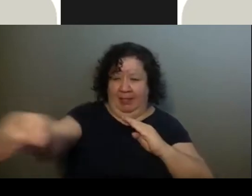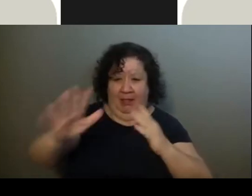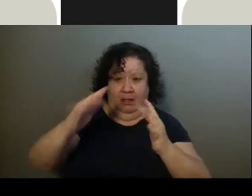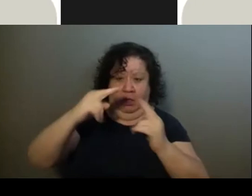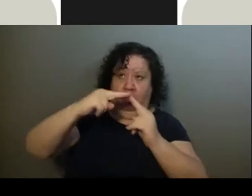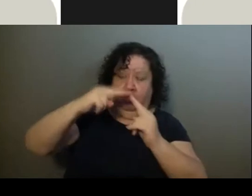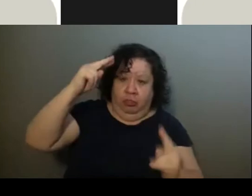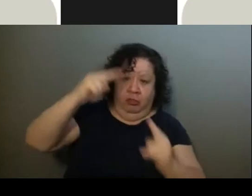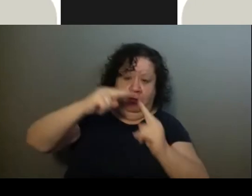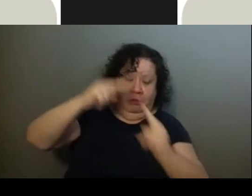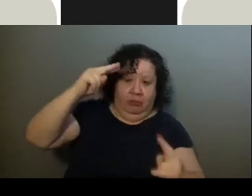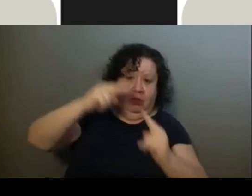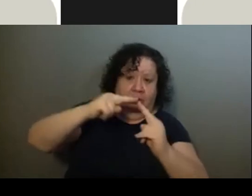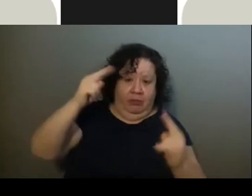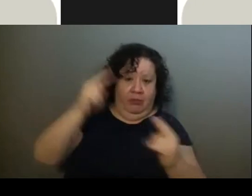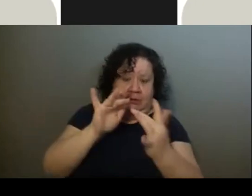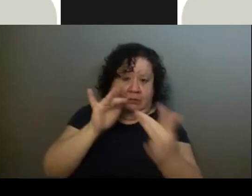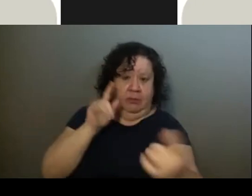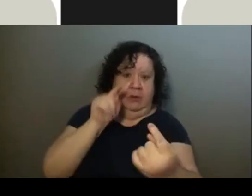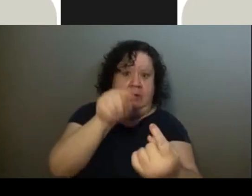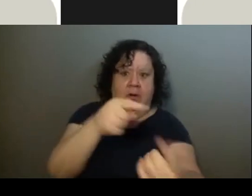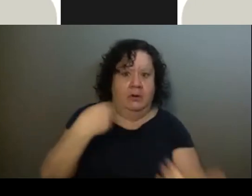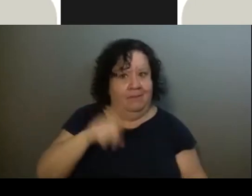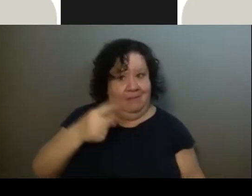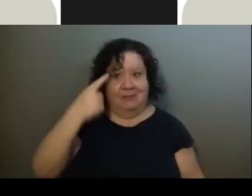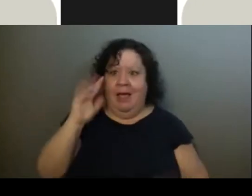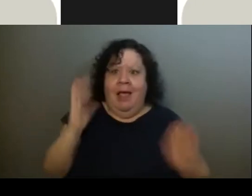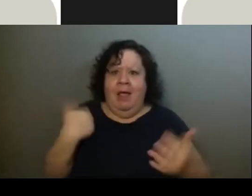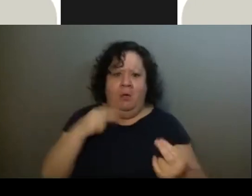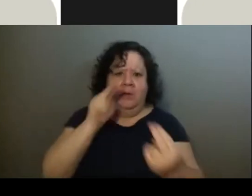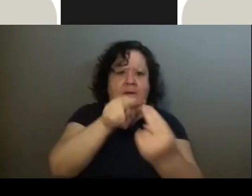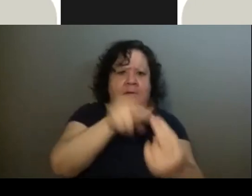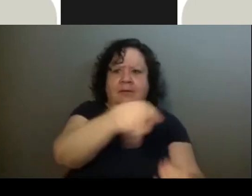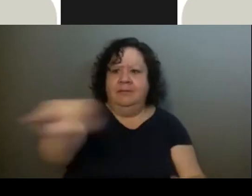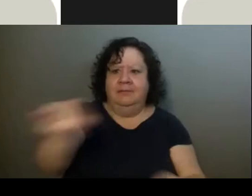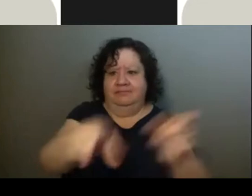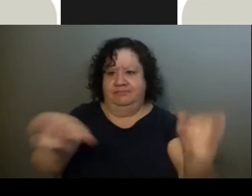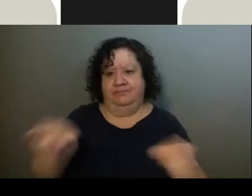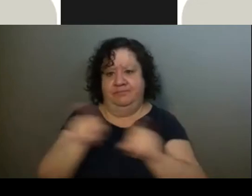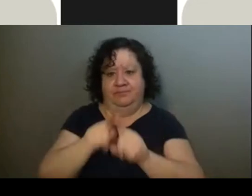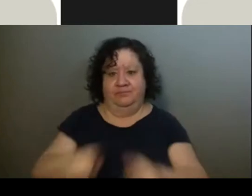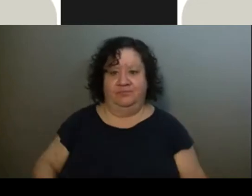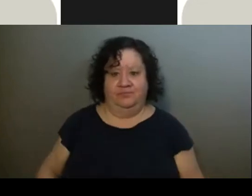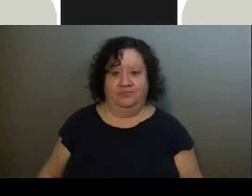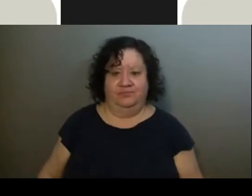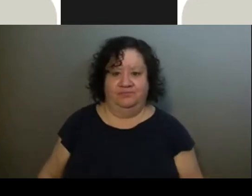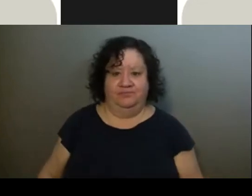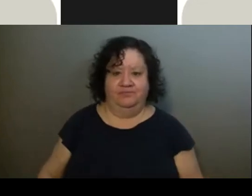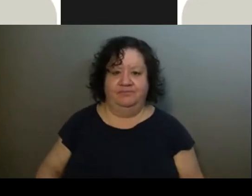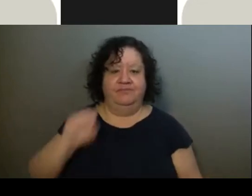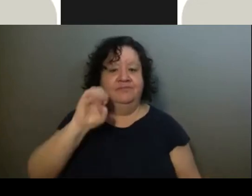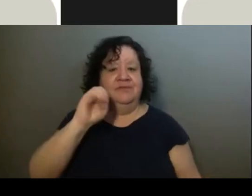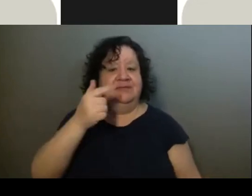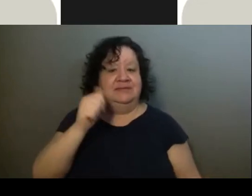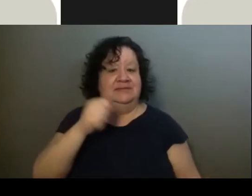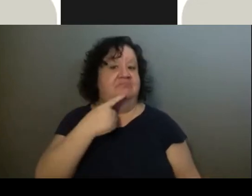Thank you, Mr. Okanyasi, for sharing the real experience, lived experience of person disabilities and climate change here in the